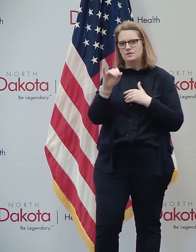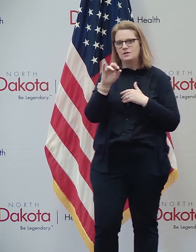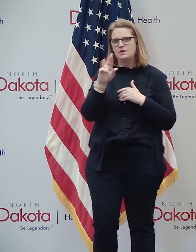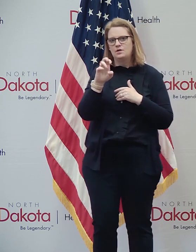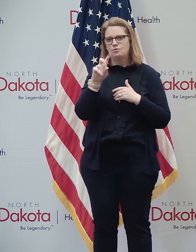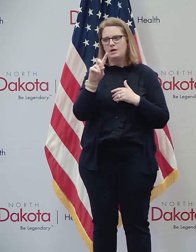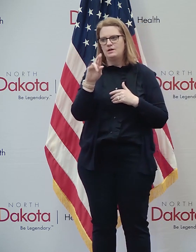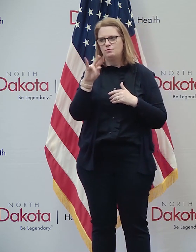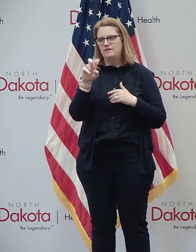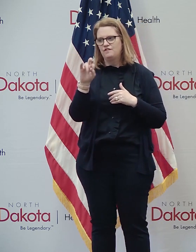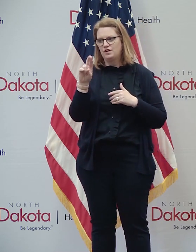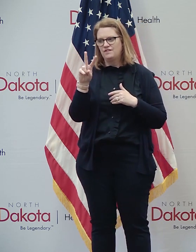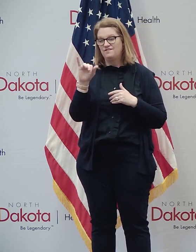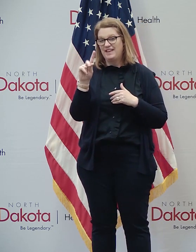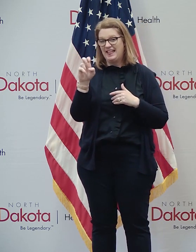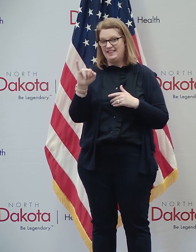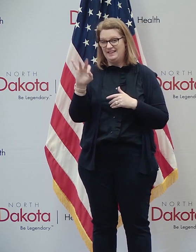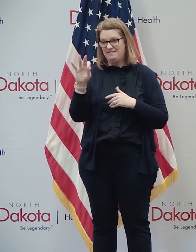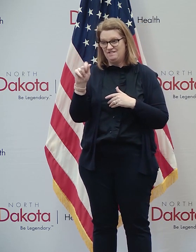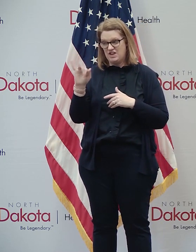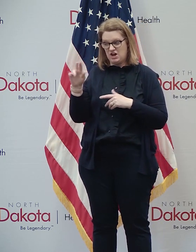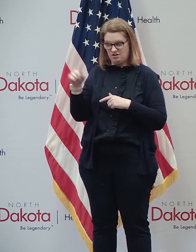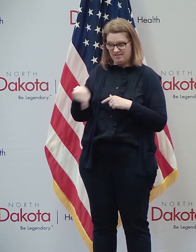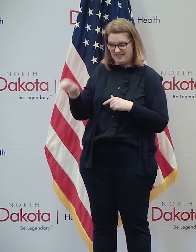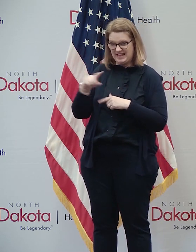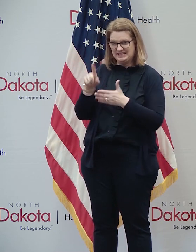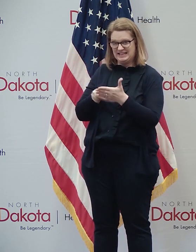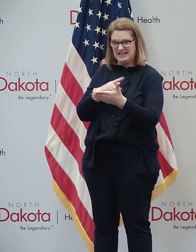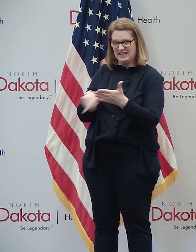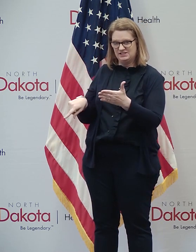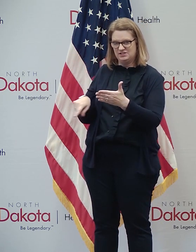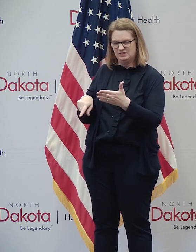summer? I can't say that because